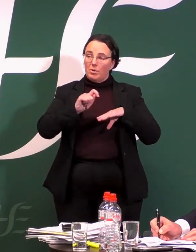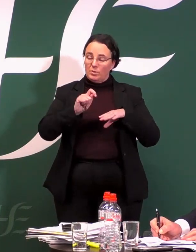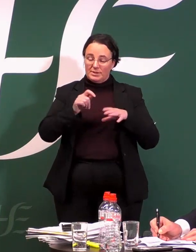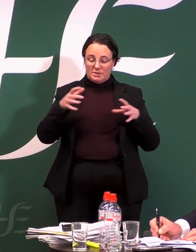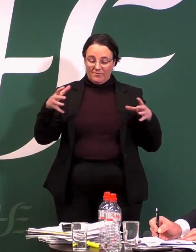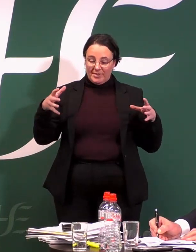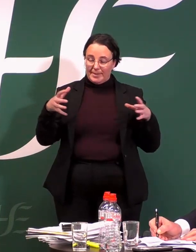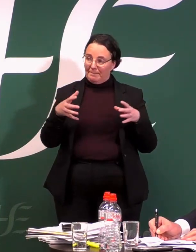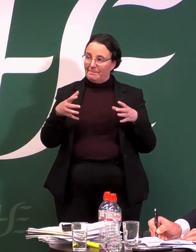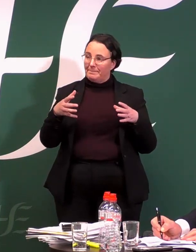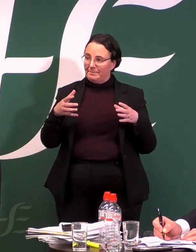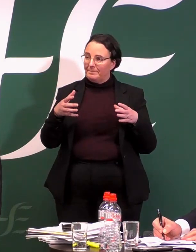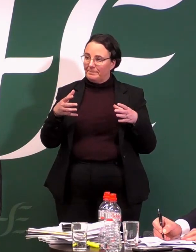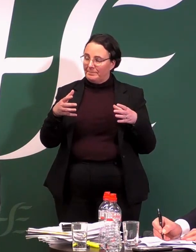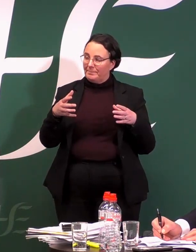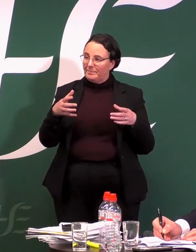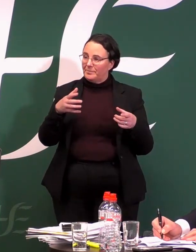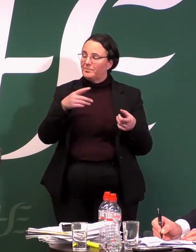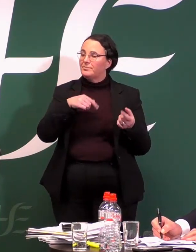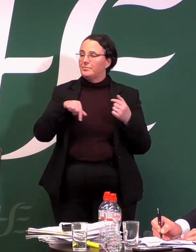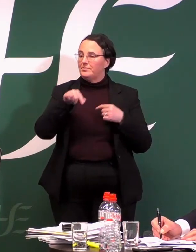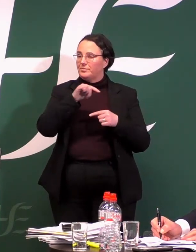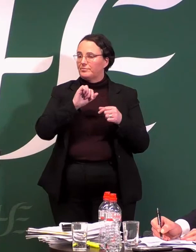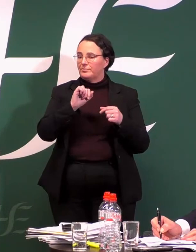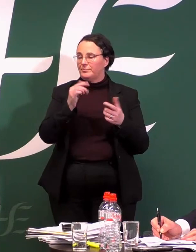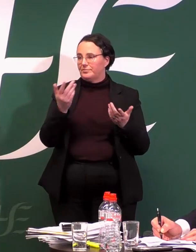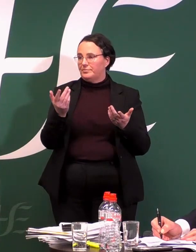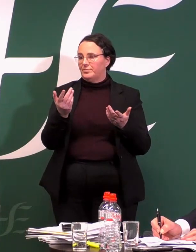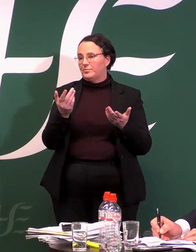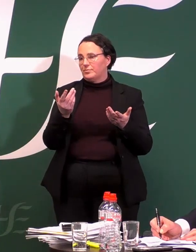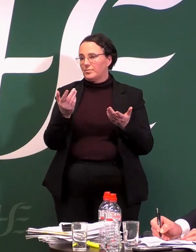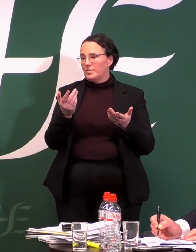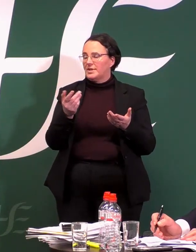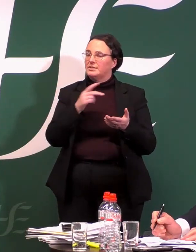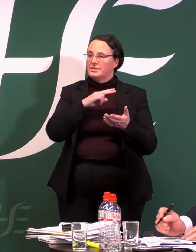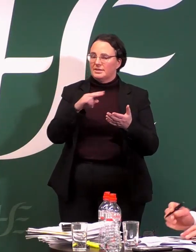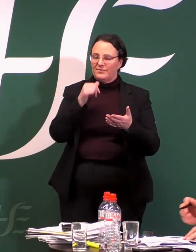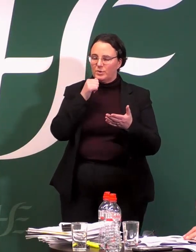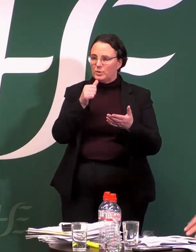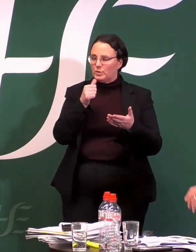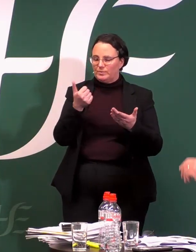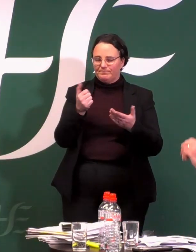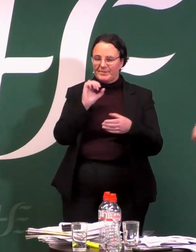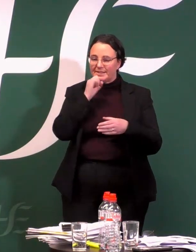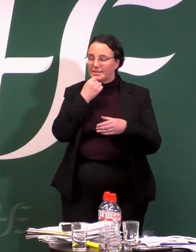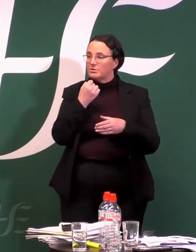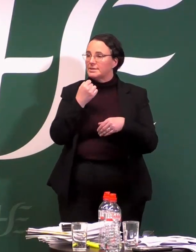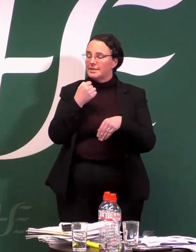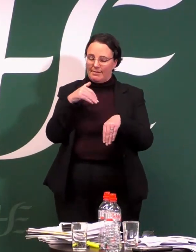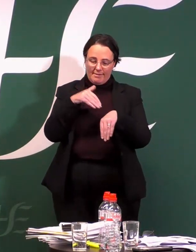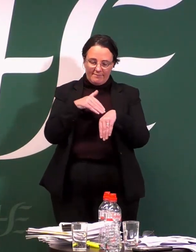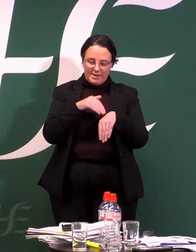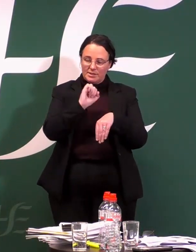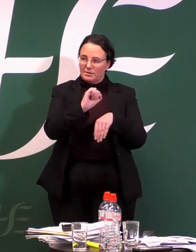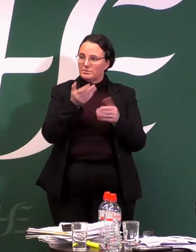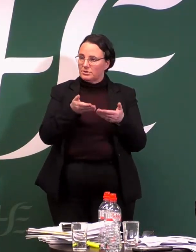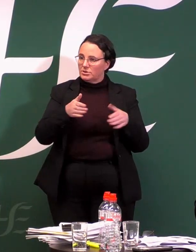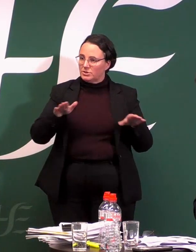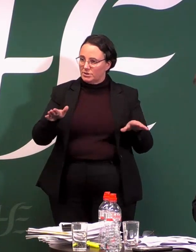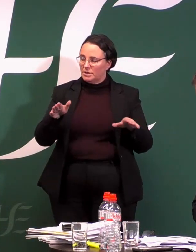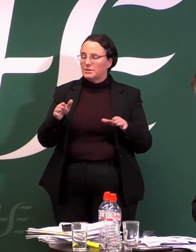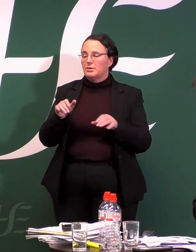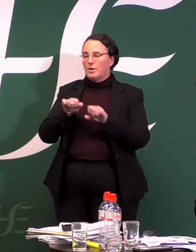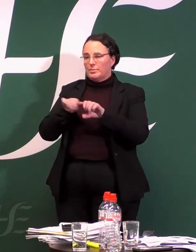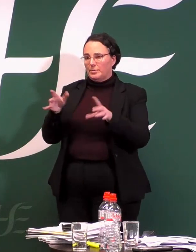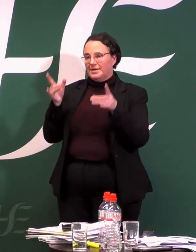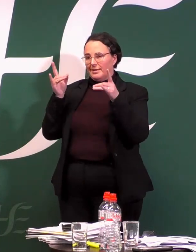are asymptomatic or mildly symptomatic. Unfortunately, as I said, it doesn't have any serious consequences for children. So there is, our public health